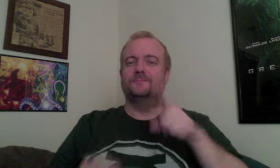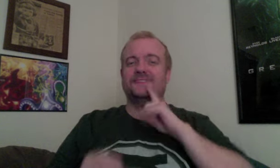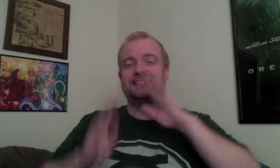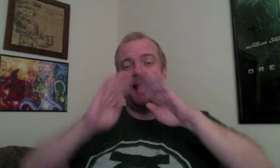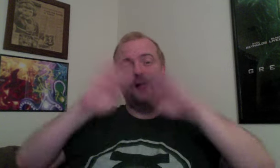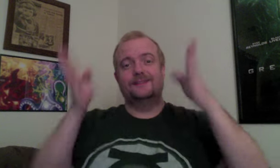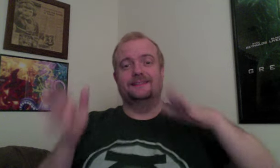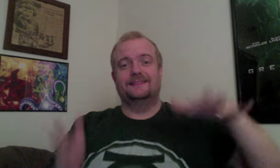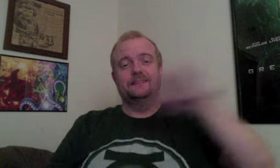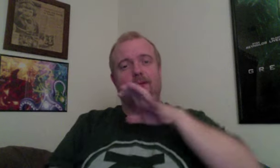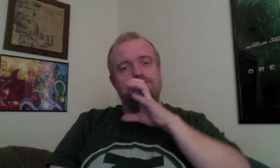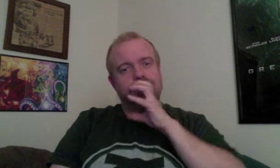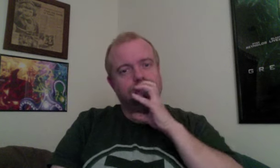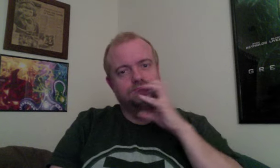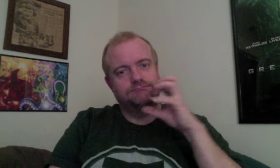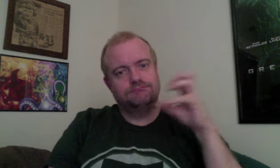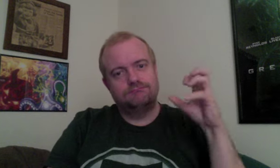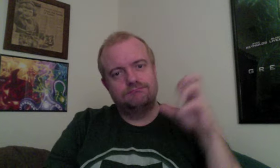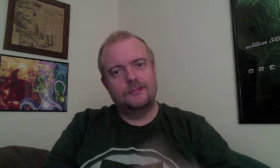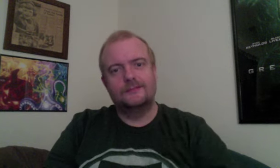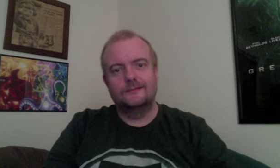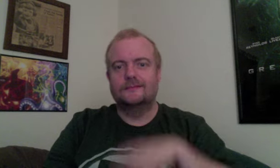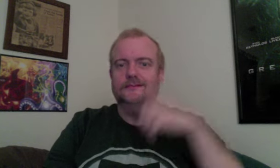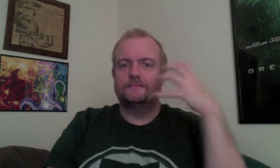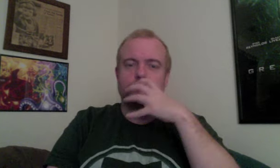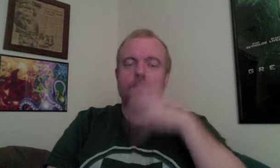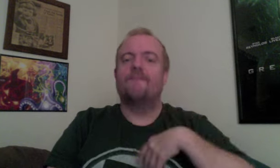producers applied a propane jet of flame to an Arabian acacia bush.